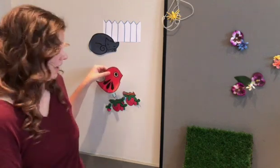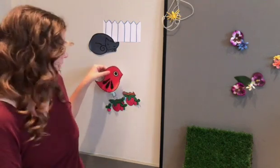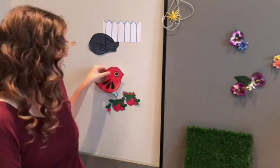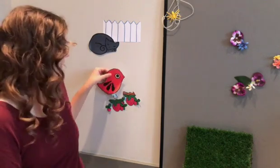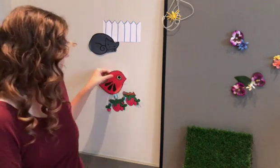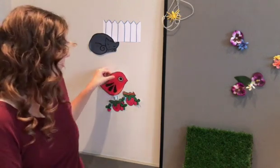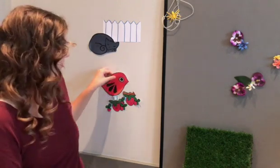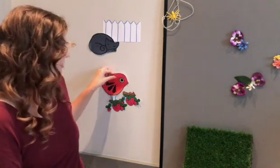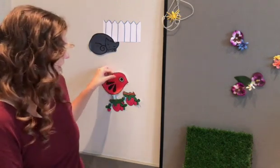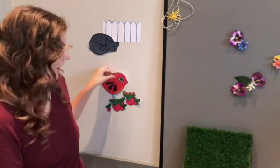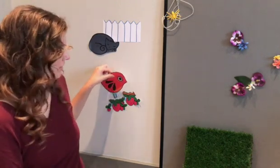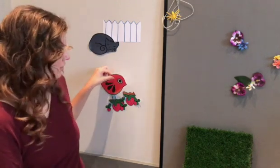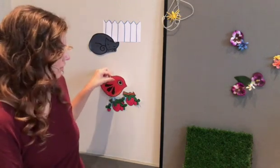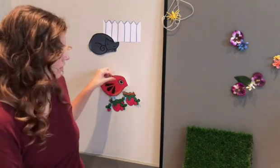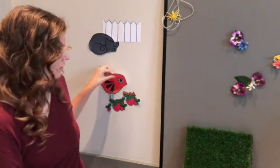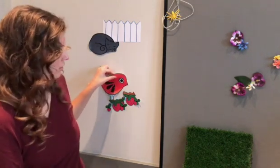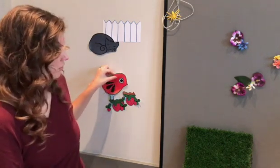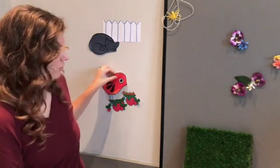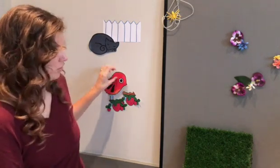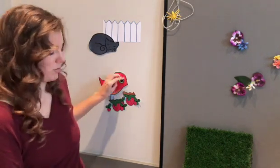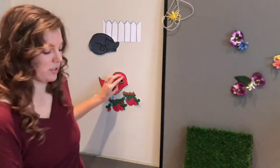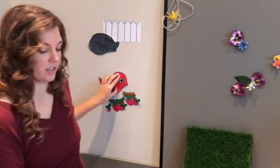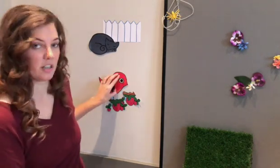big, fat, juicy